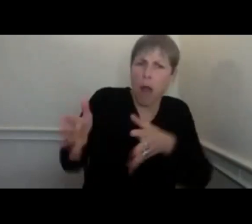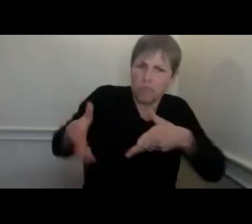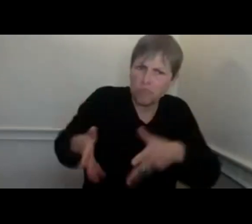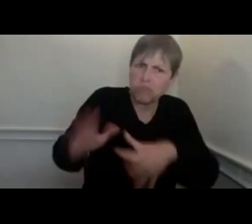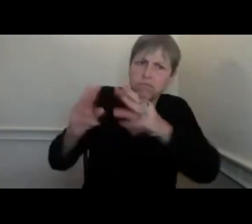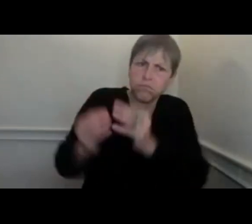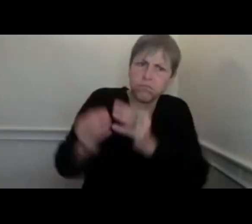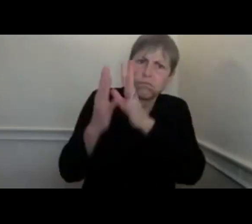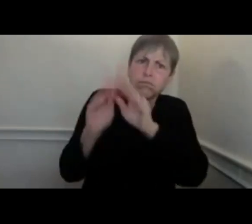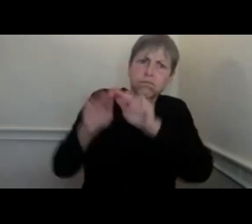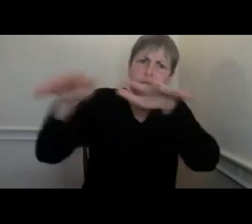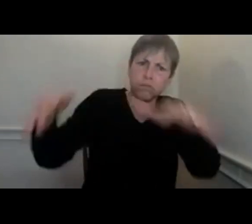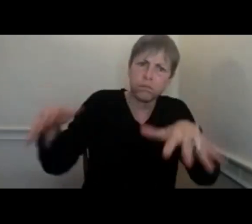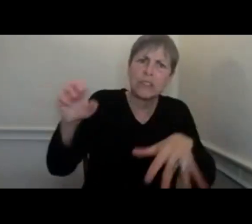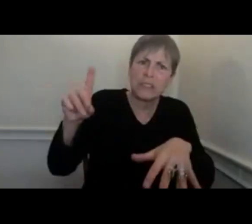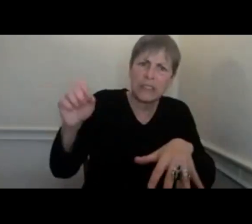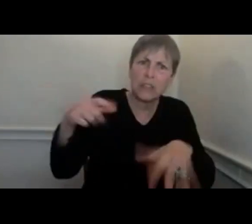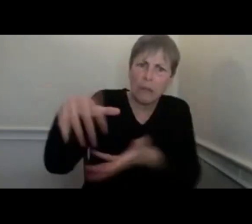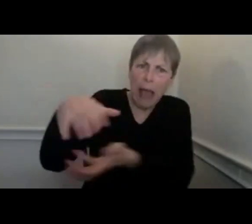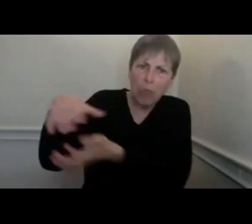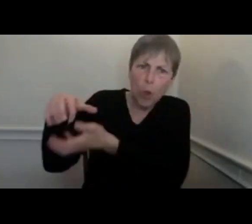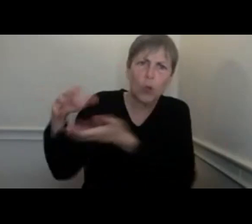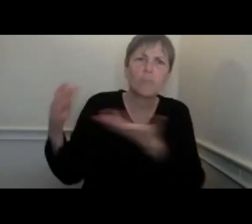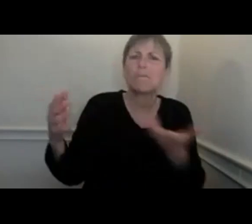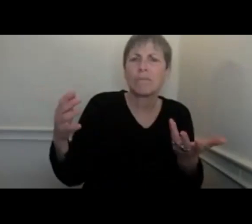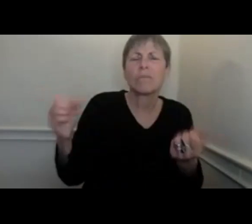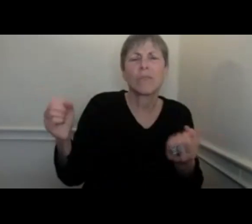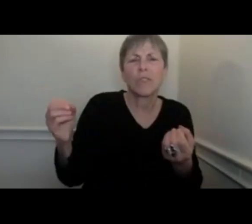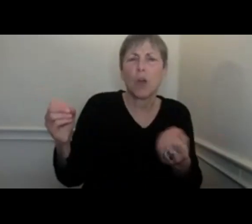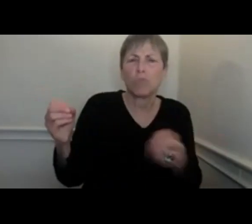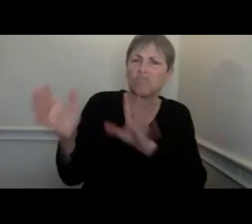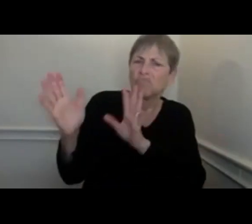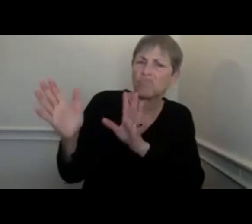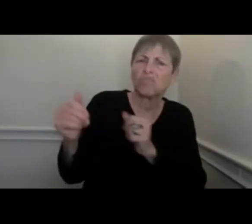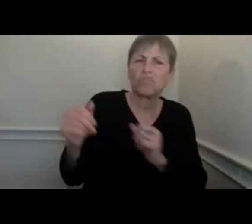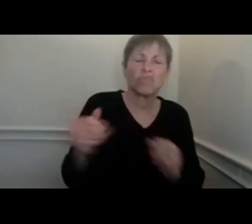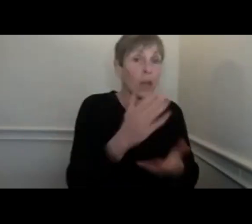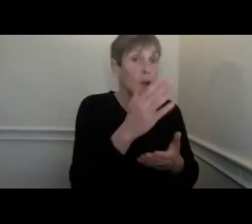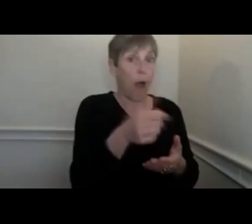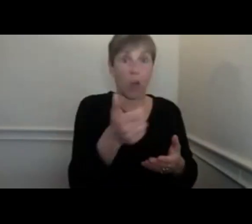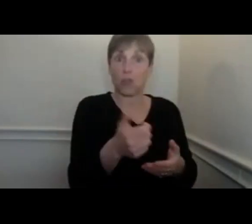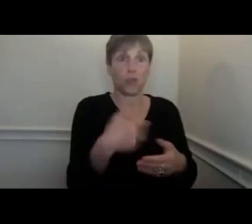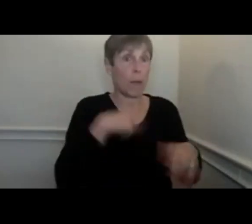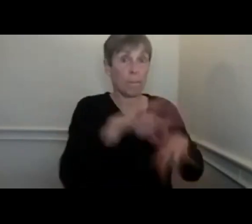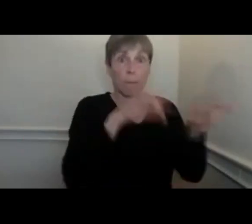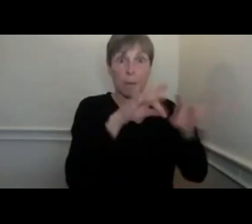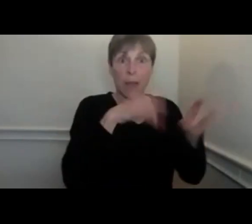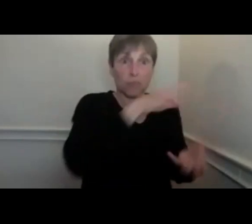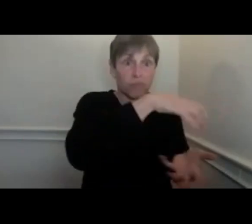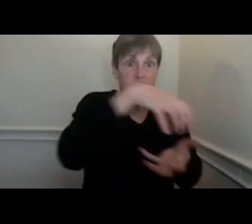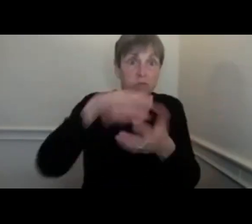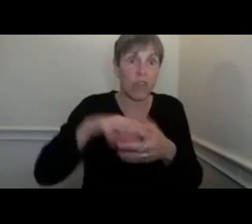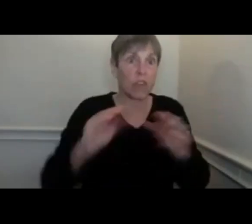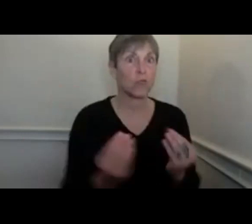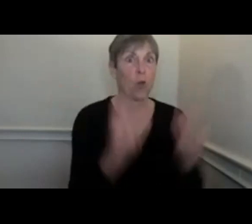mature their seed, we tend to see them not tapering off. But know that if you're constantly harvesting those blossoms,